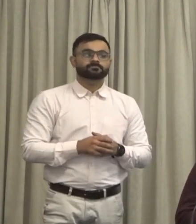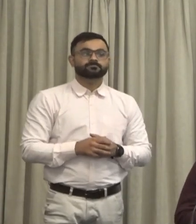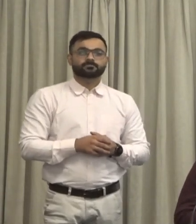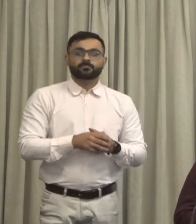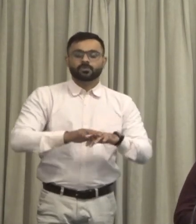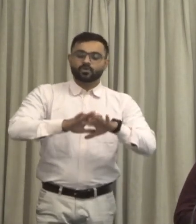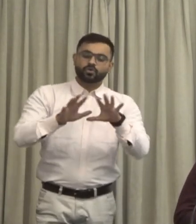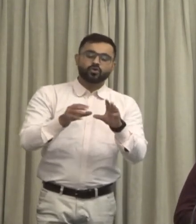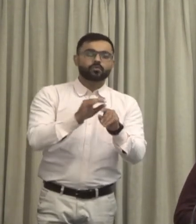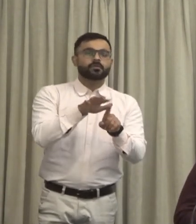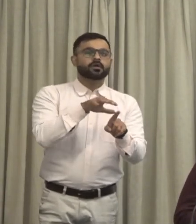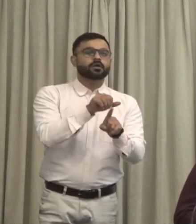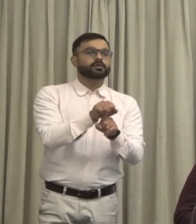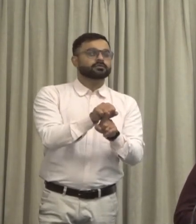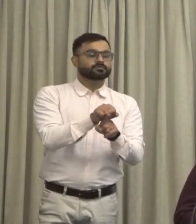this overall culture